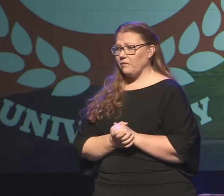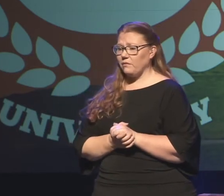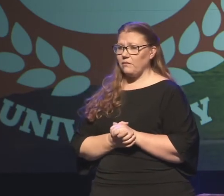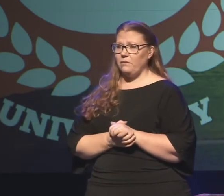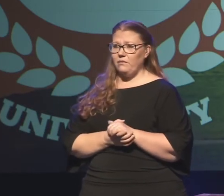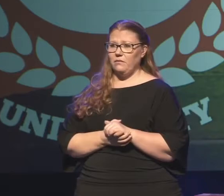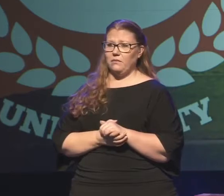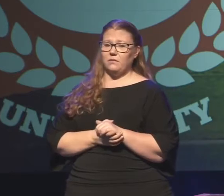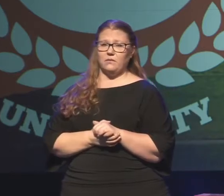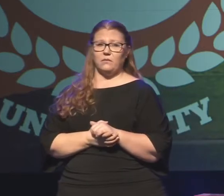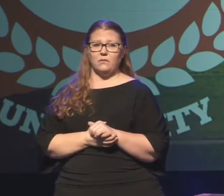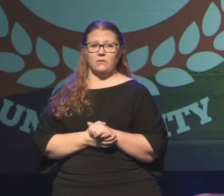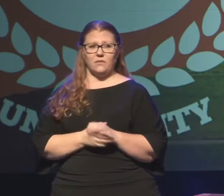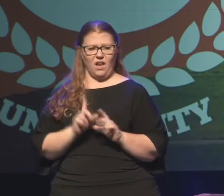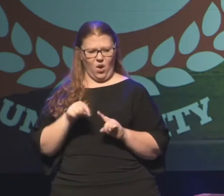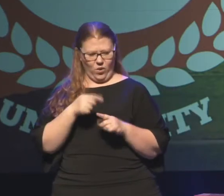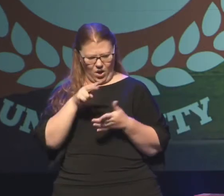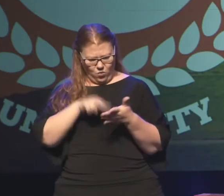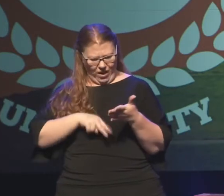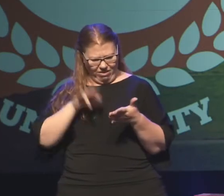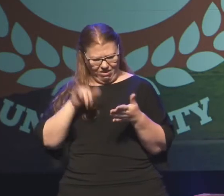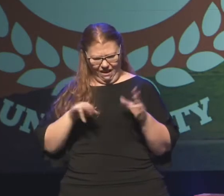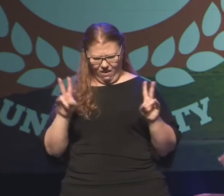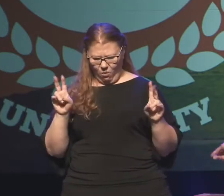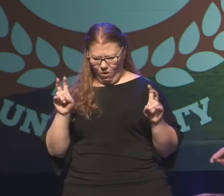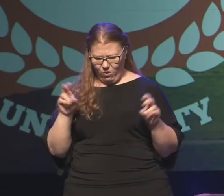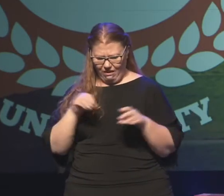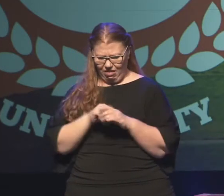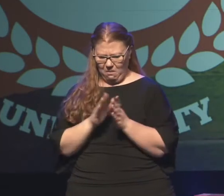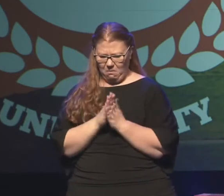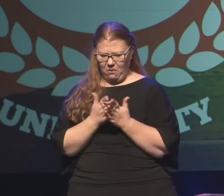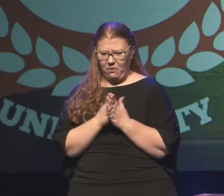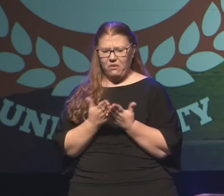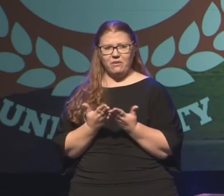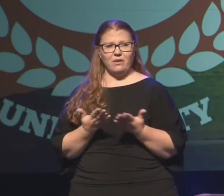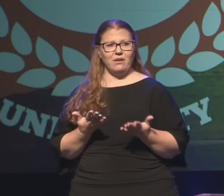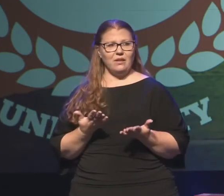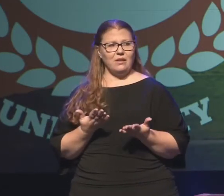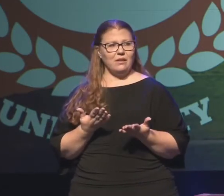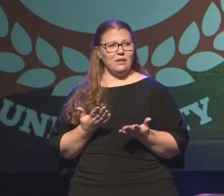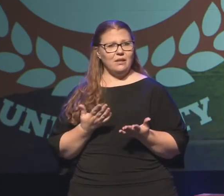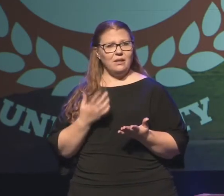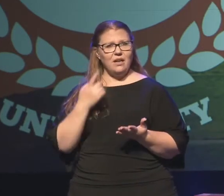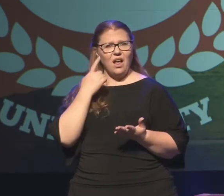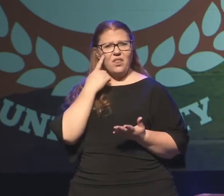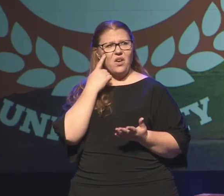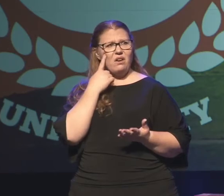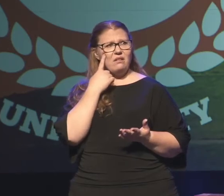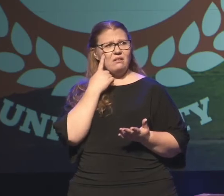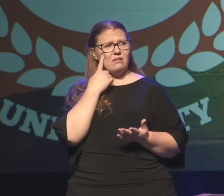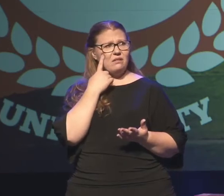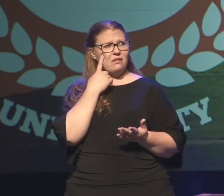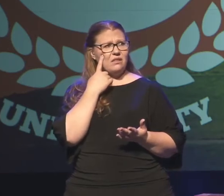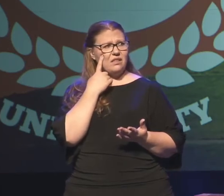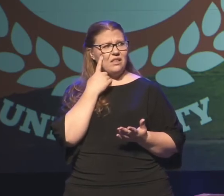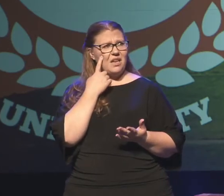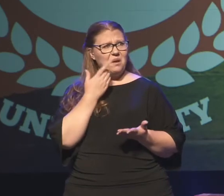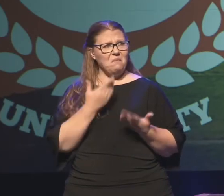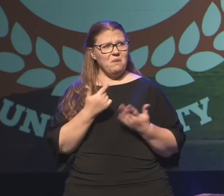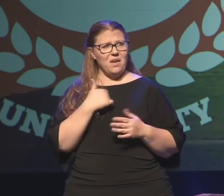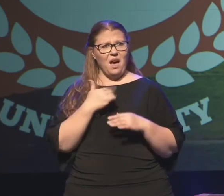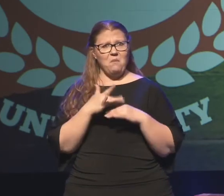And when I read that in this book, I thought, I think that's what I'm called to.